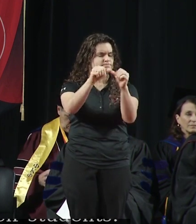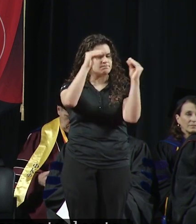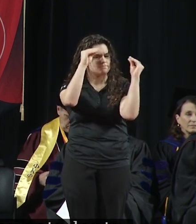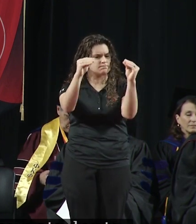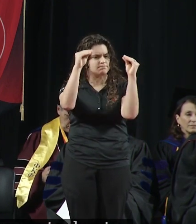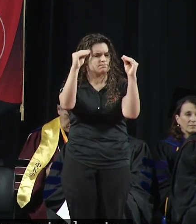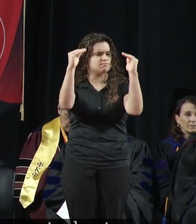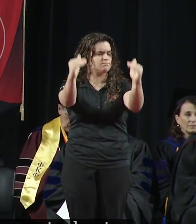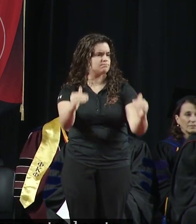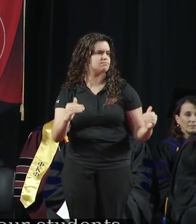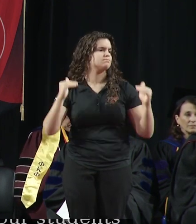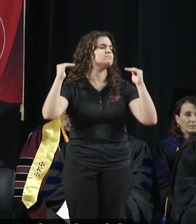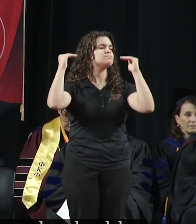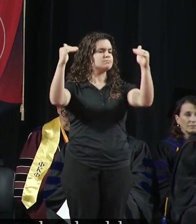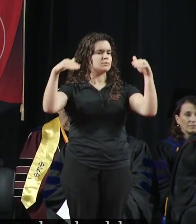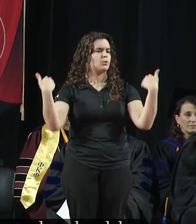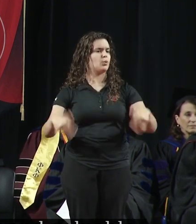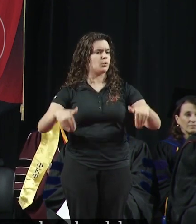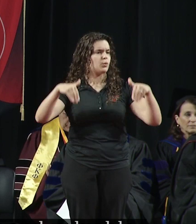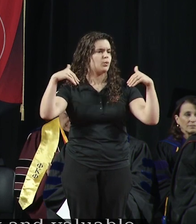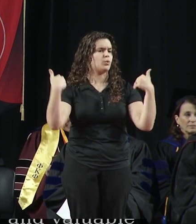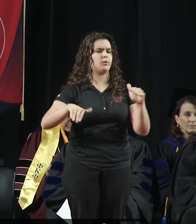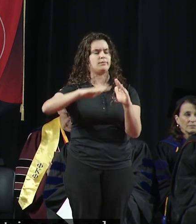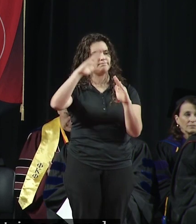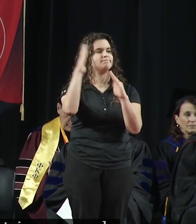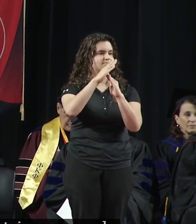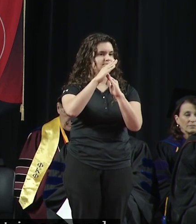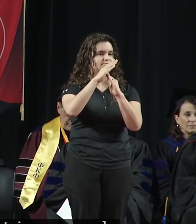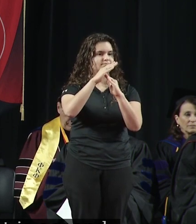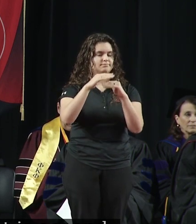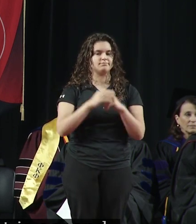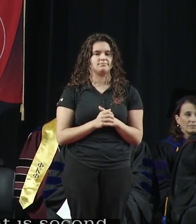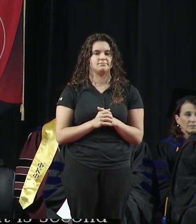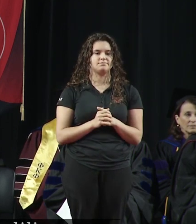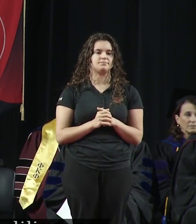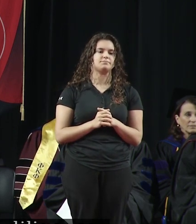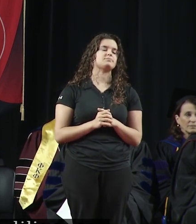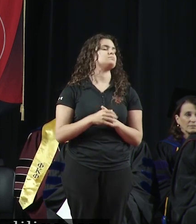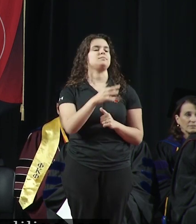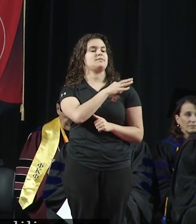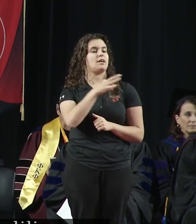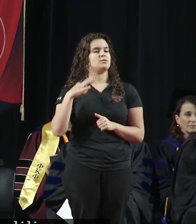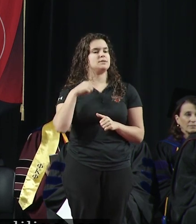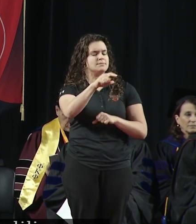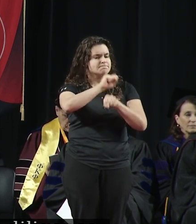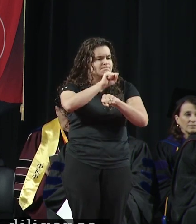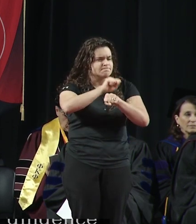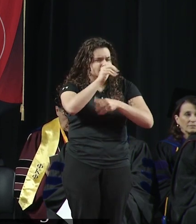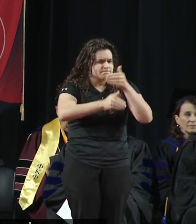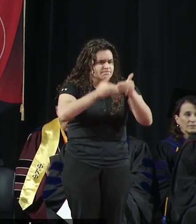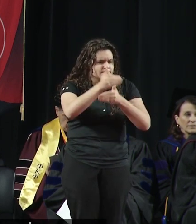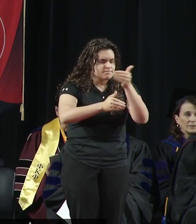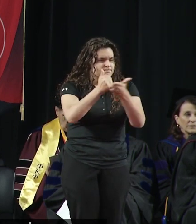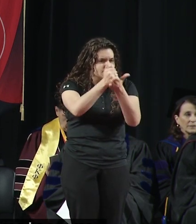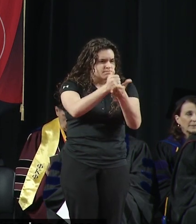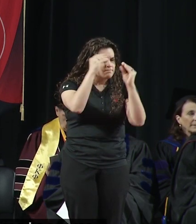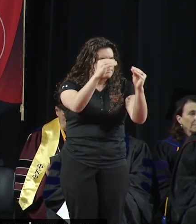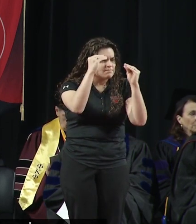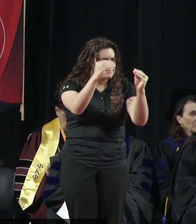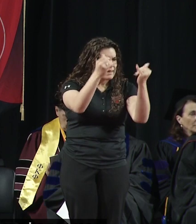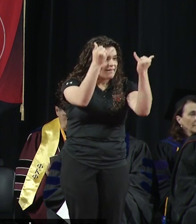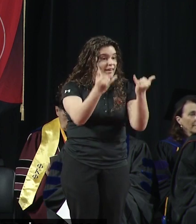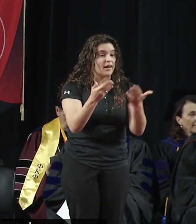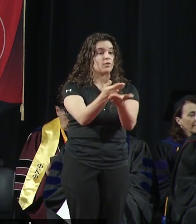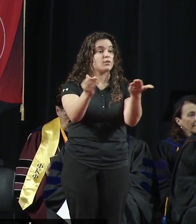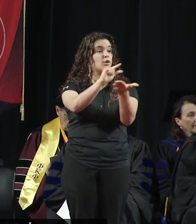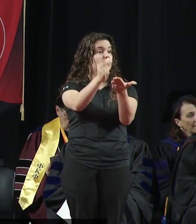valuable higher education that is second to none. Due to their diligence and efforts, our graduates are